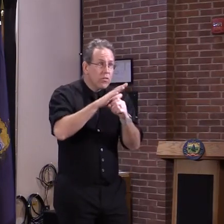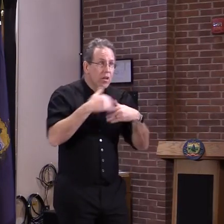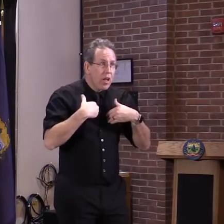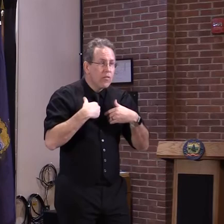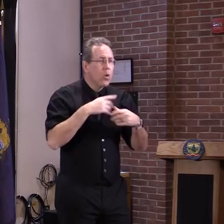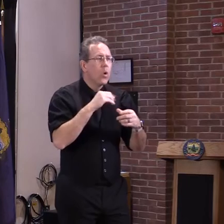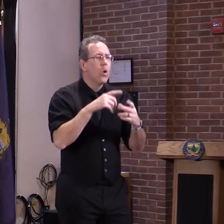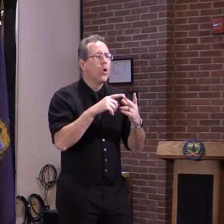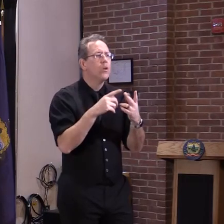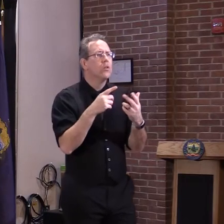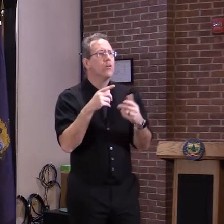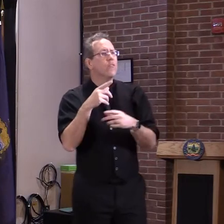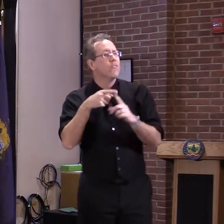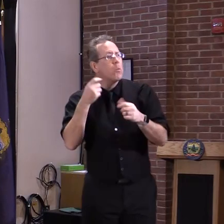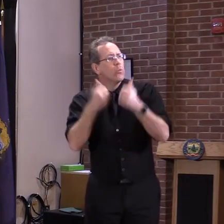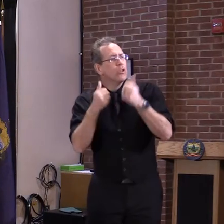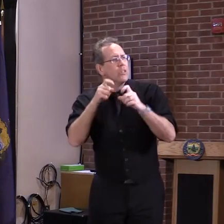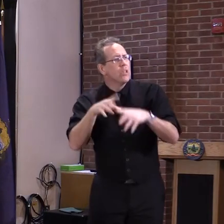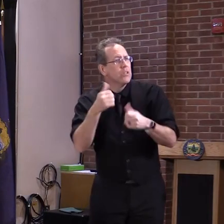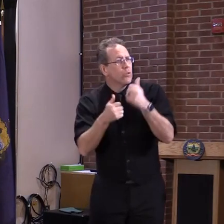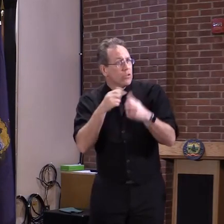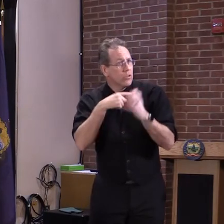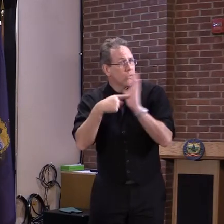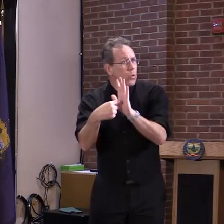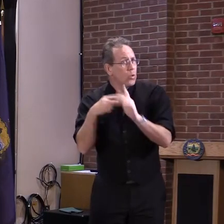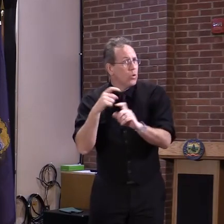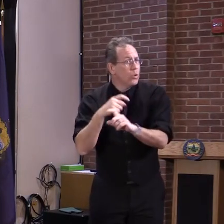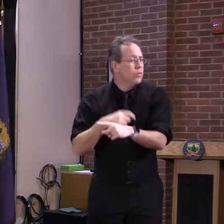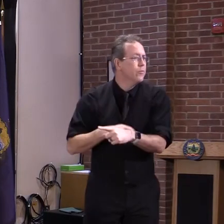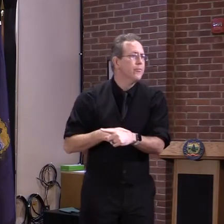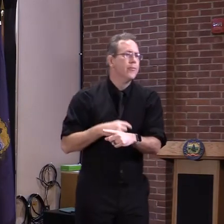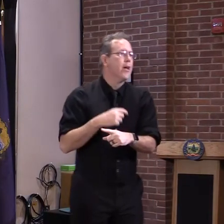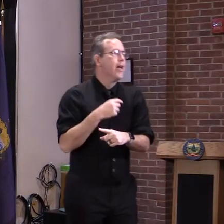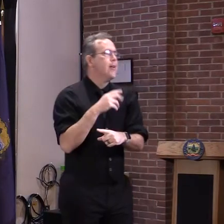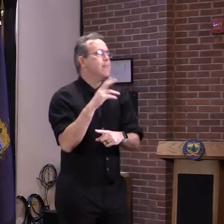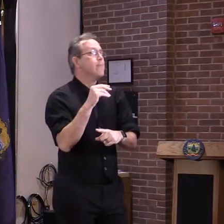PCR testing? That's exclusively for PCR.